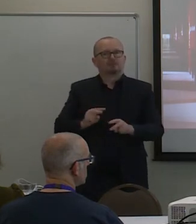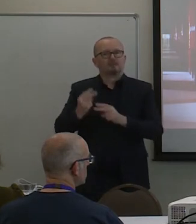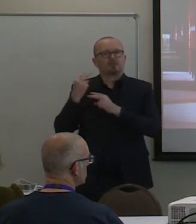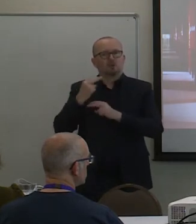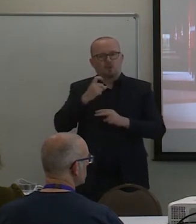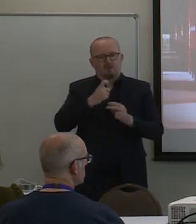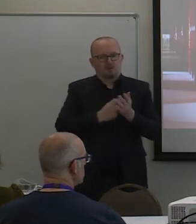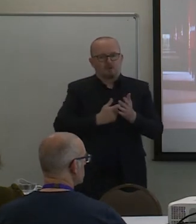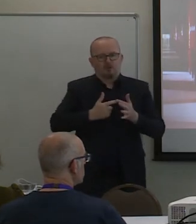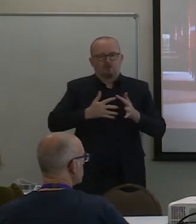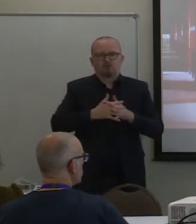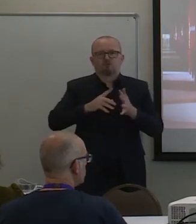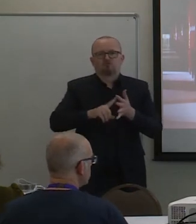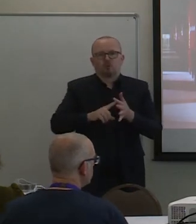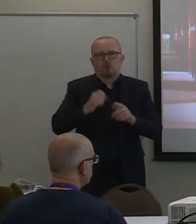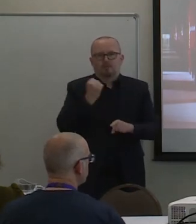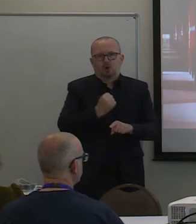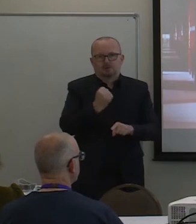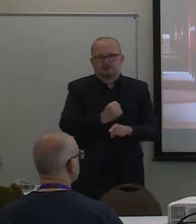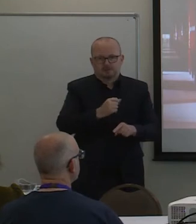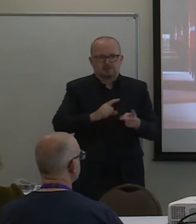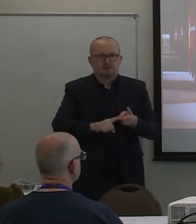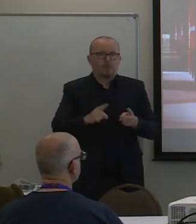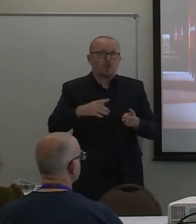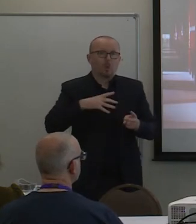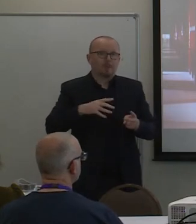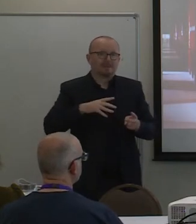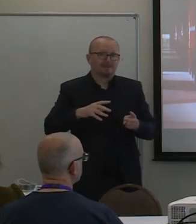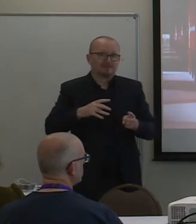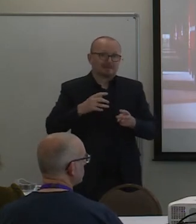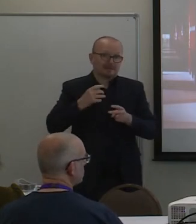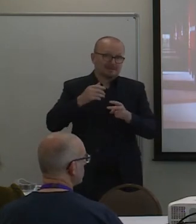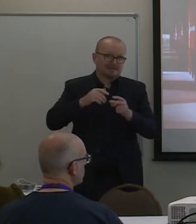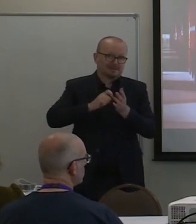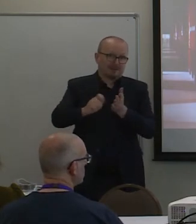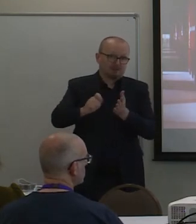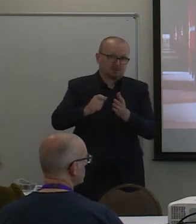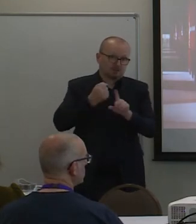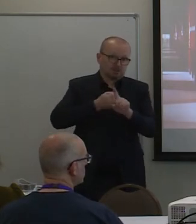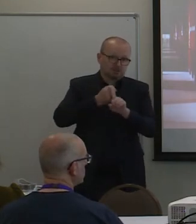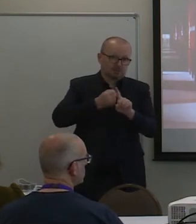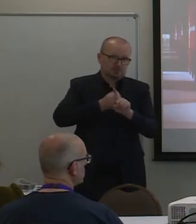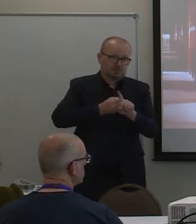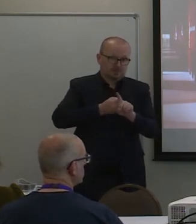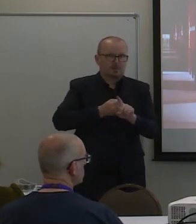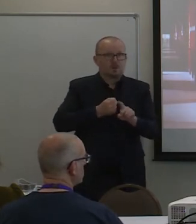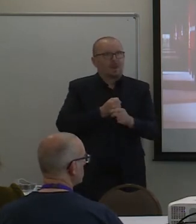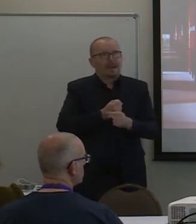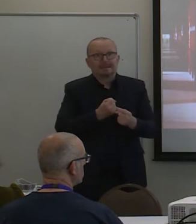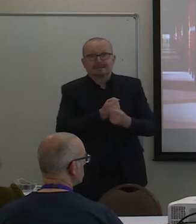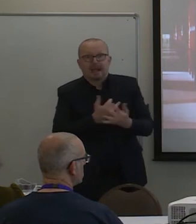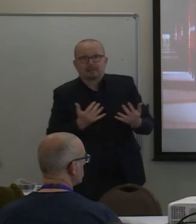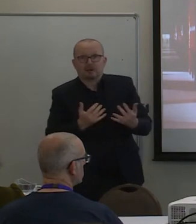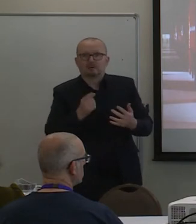I led the digitization of the women's suffrage petition. So every time you've seen bits of data in the last few years and you've been reconnecting with those names